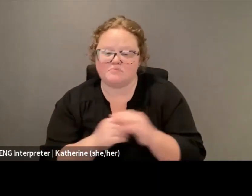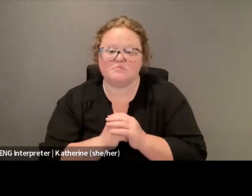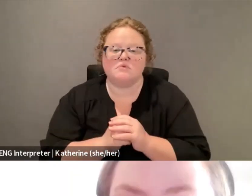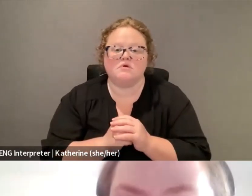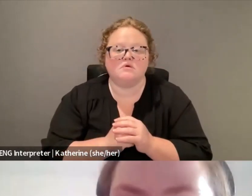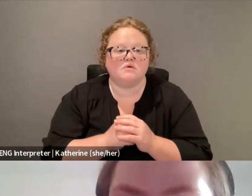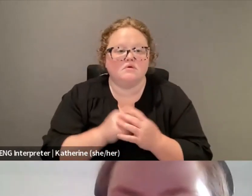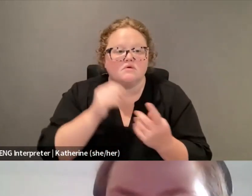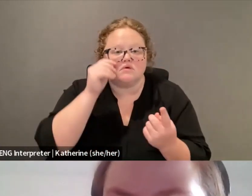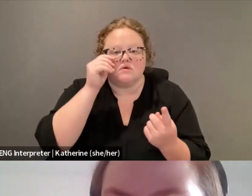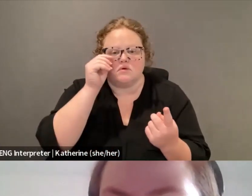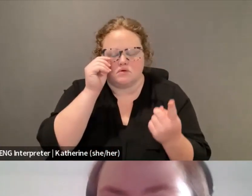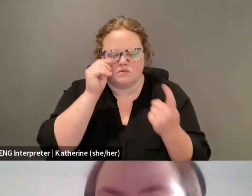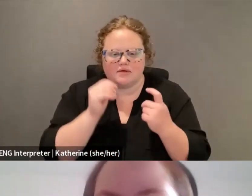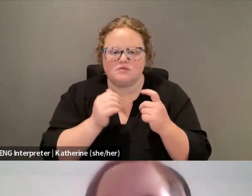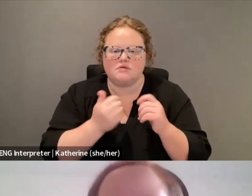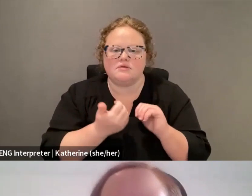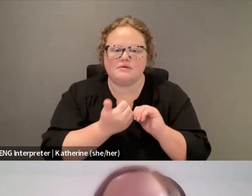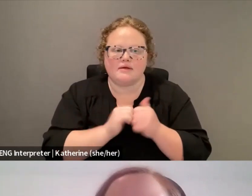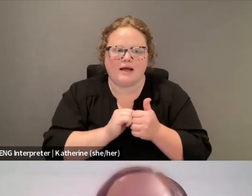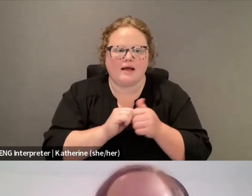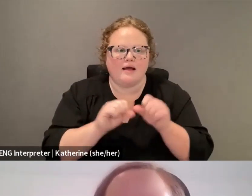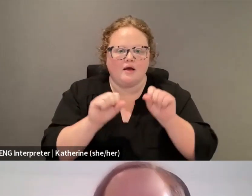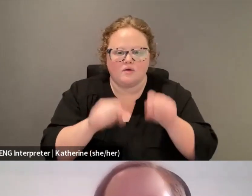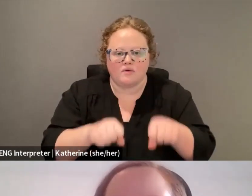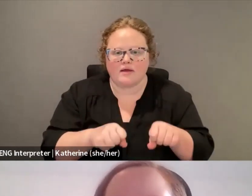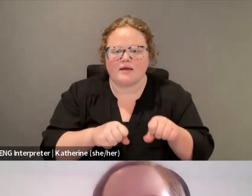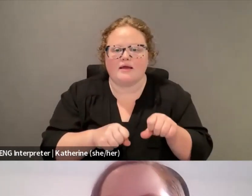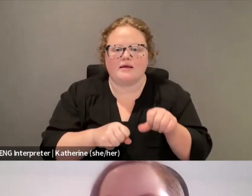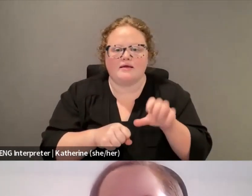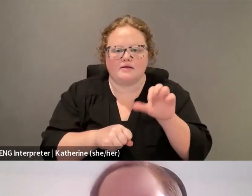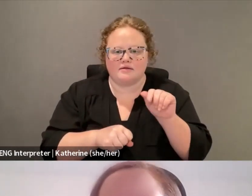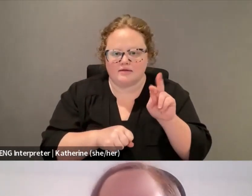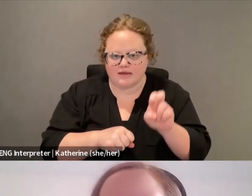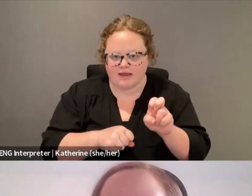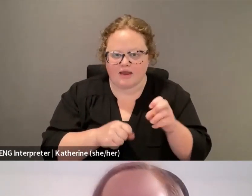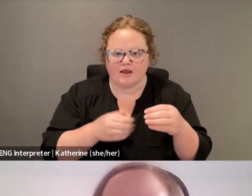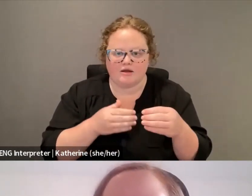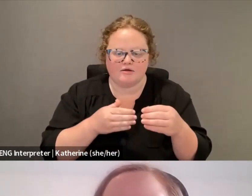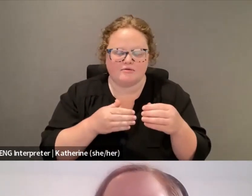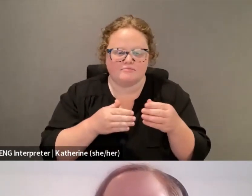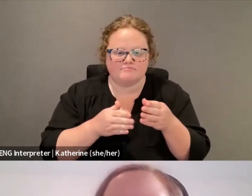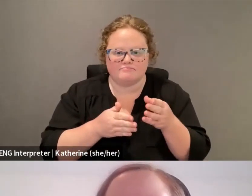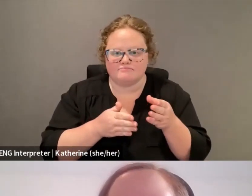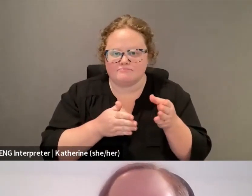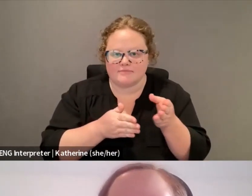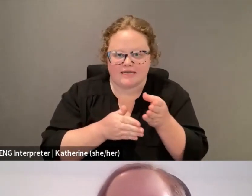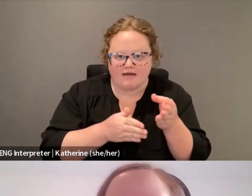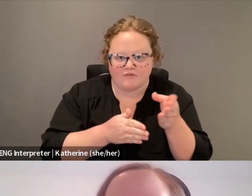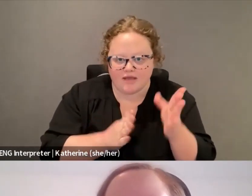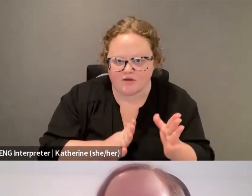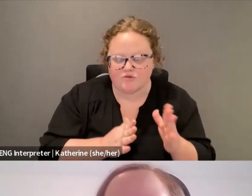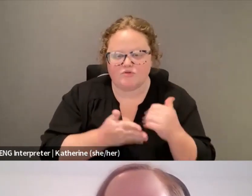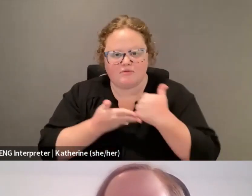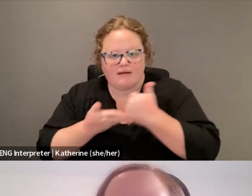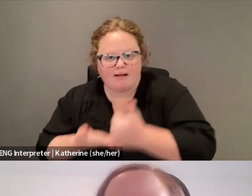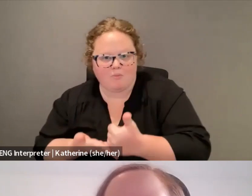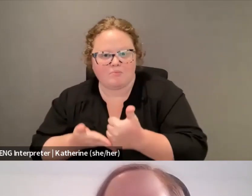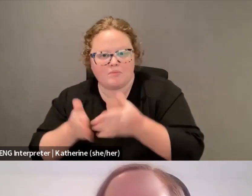can a care navigator direct a consumer or caregiver to different waivers available in their state?